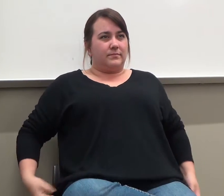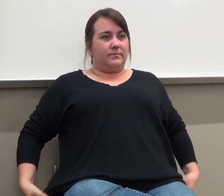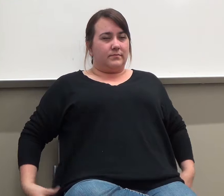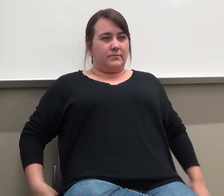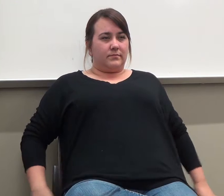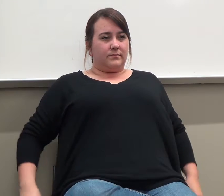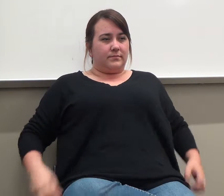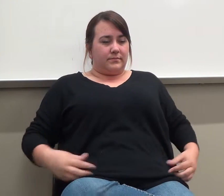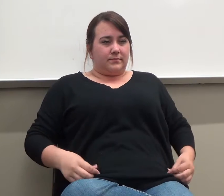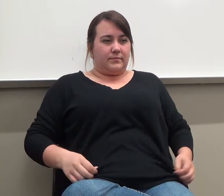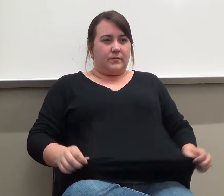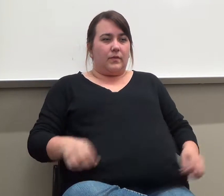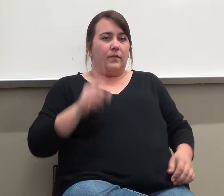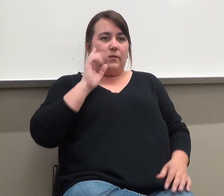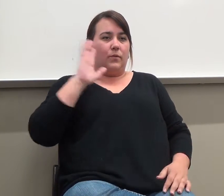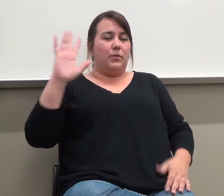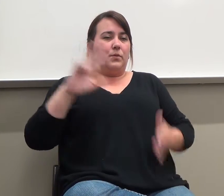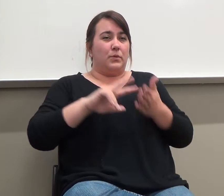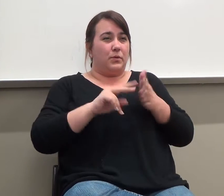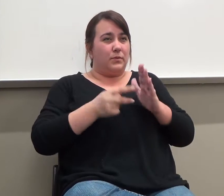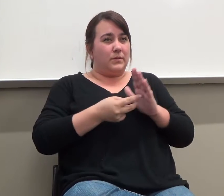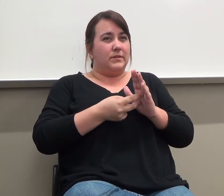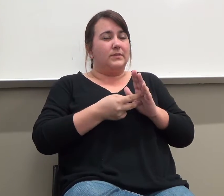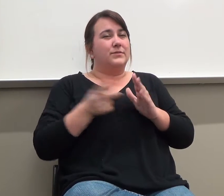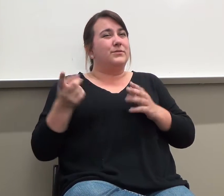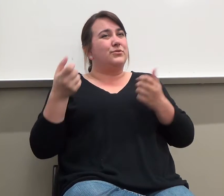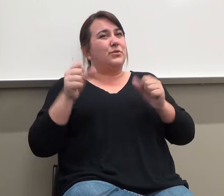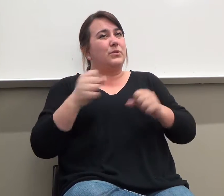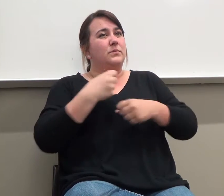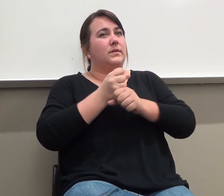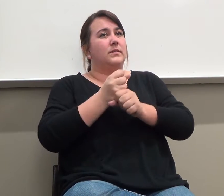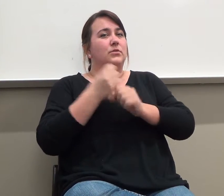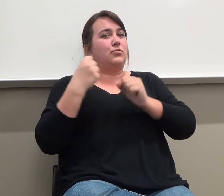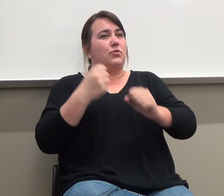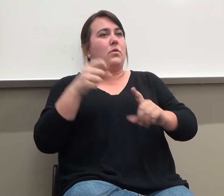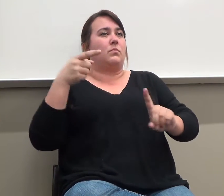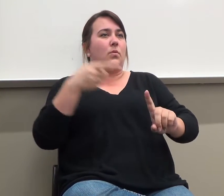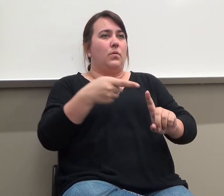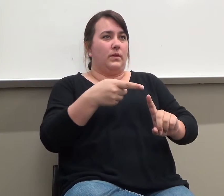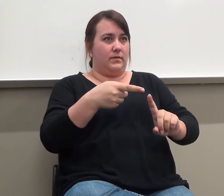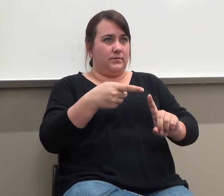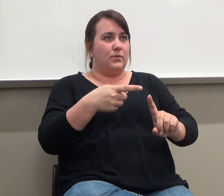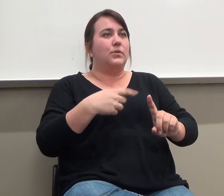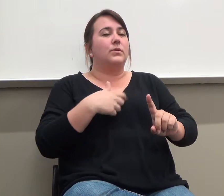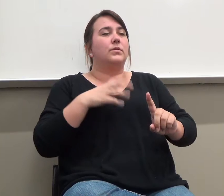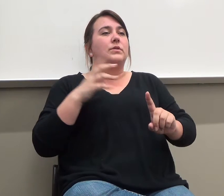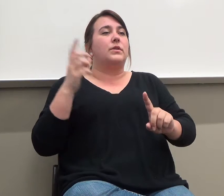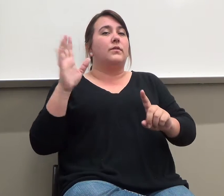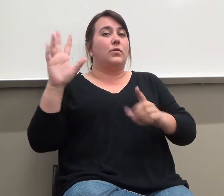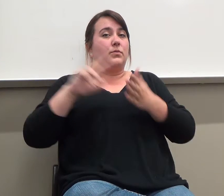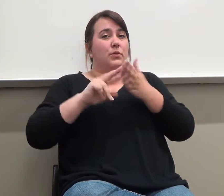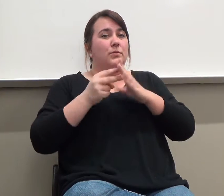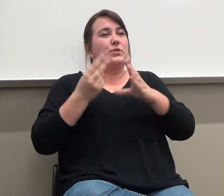for her purpose here, she's trying to make a strong point. So for her purpose, she's using those